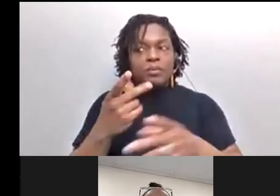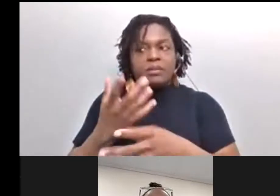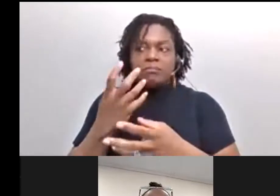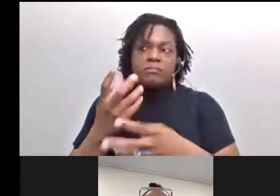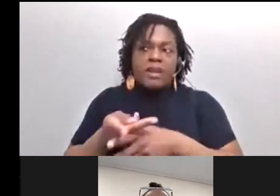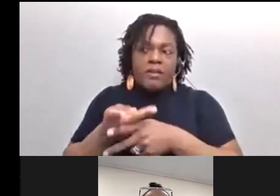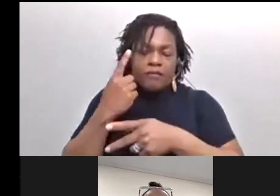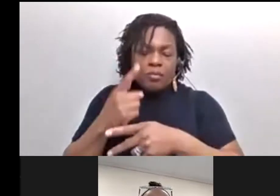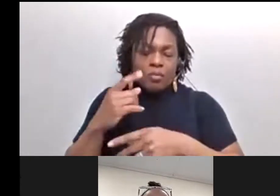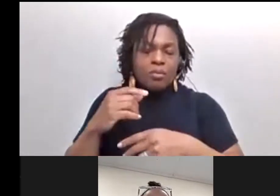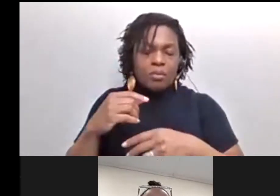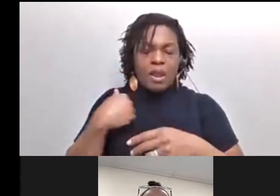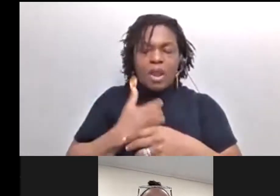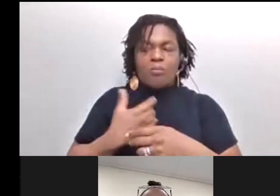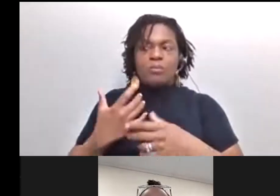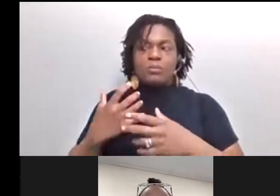sure.